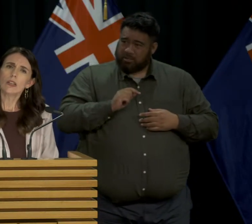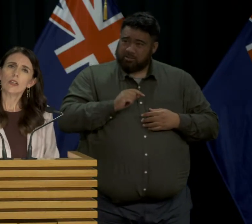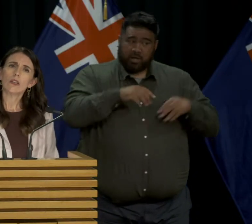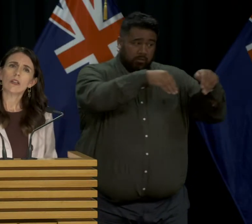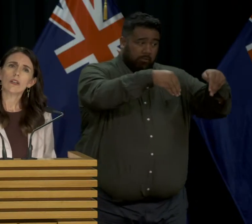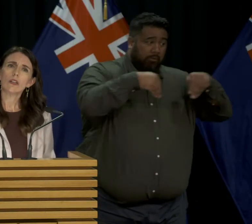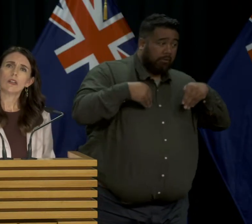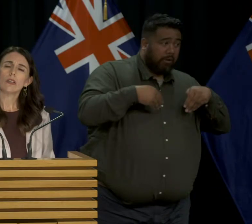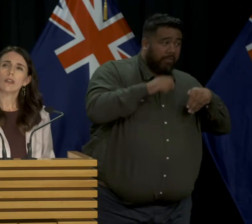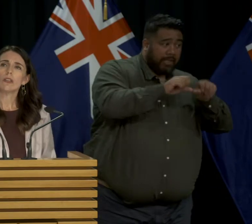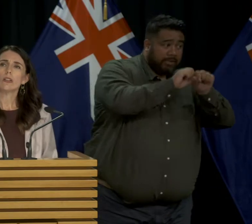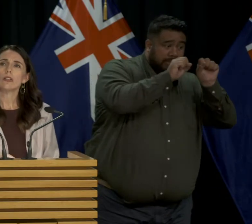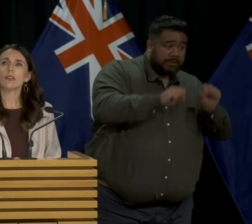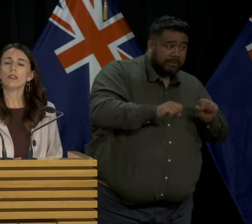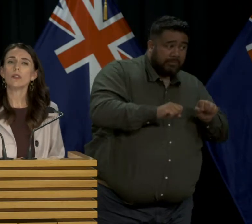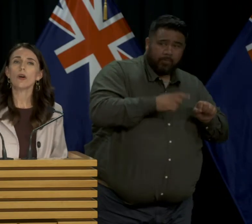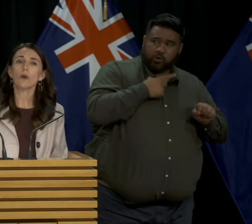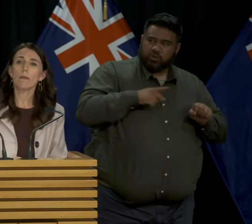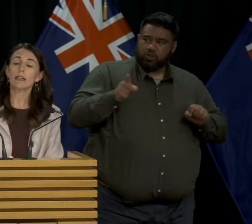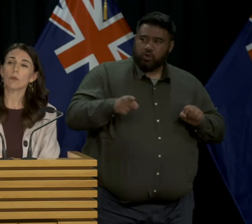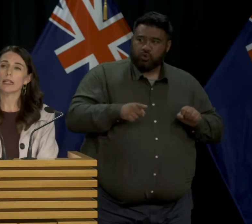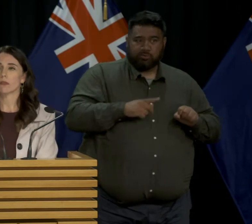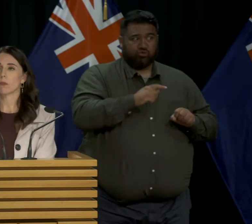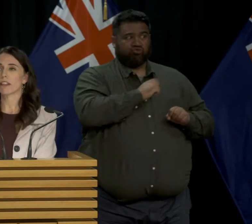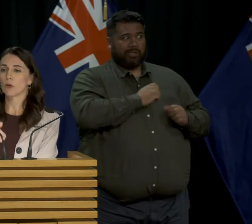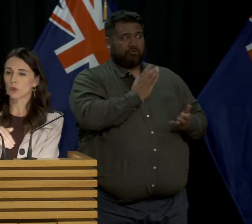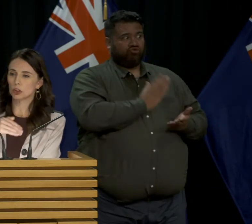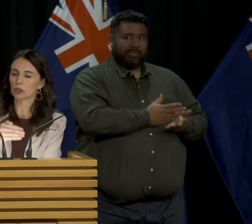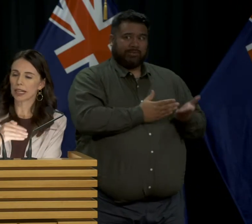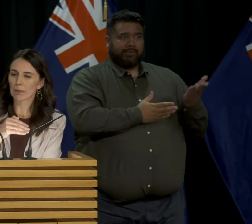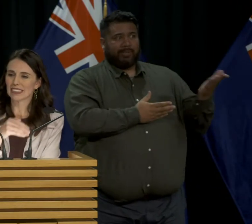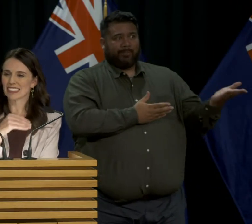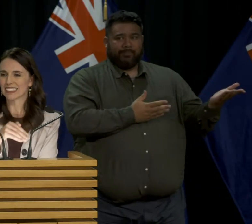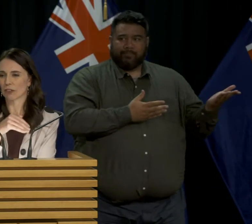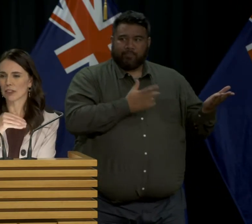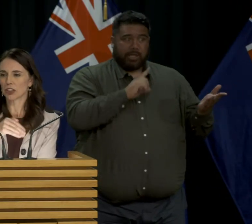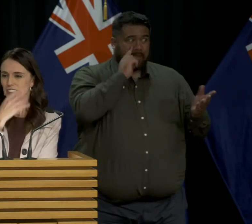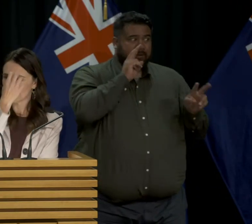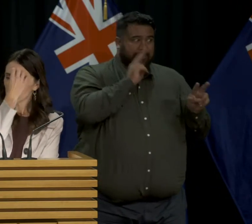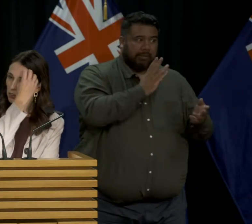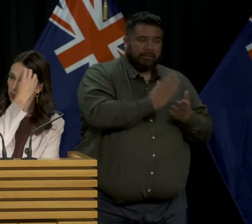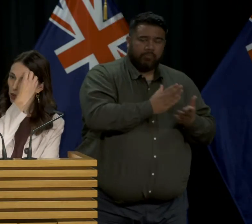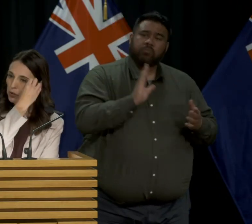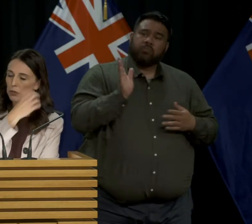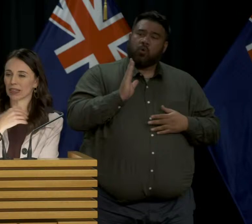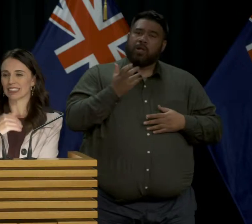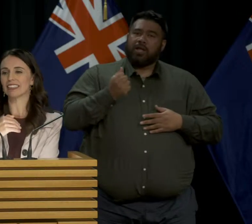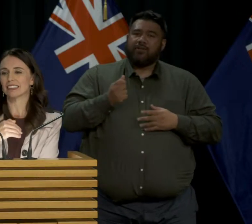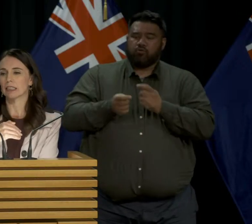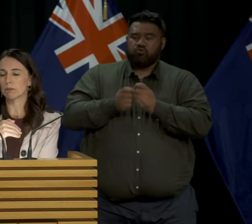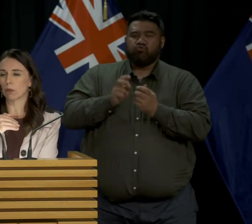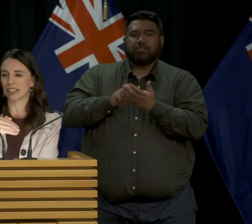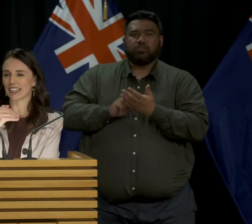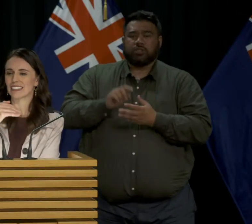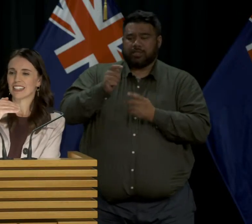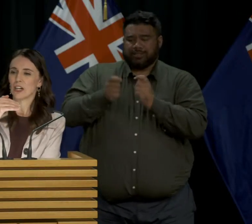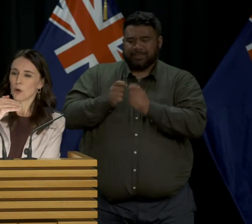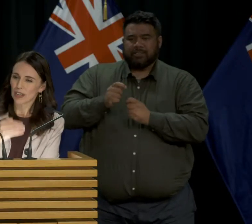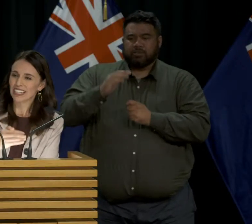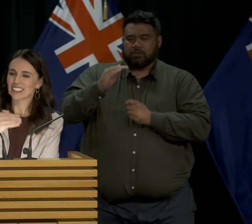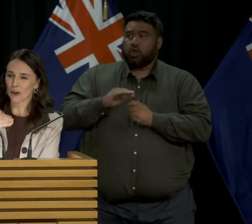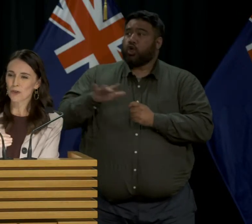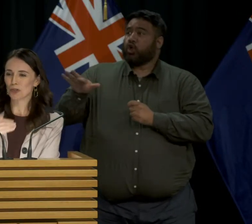We're reliant on them. What can we do? No, I mean, we of course do keep a testing register, so we know who's being tested, but we